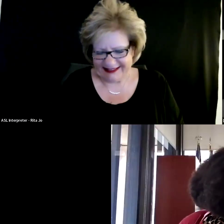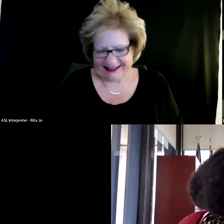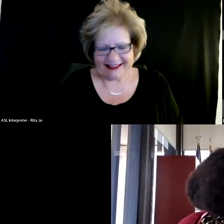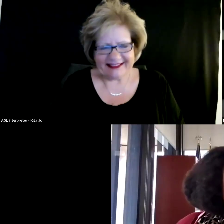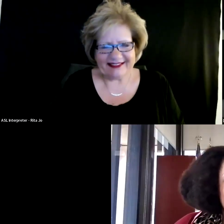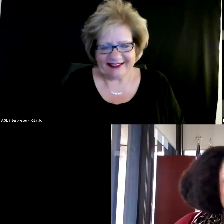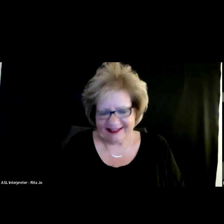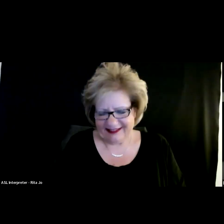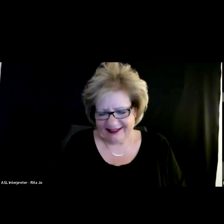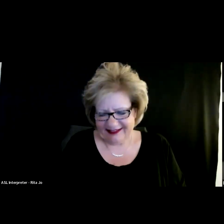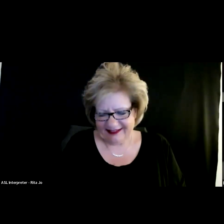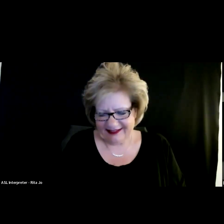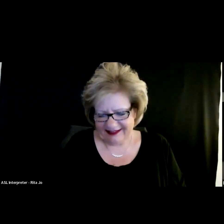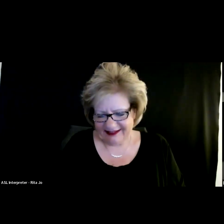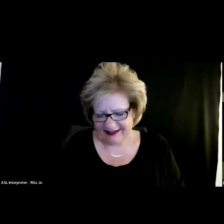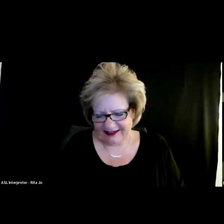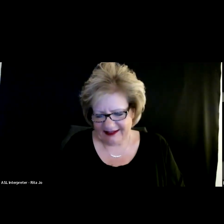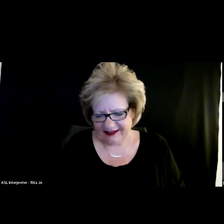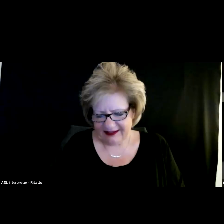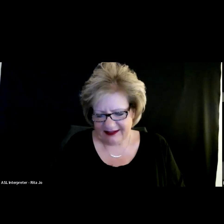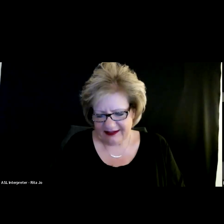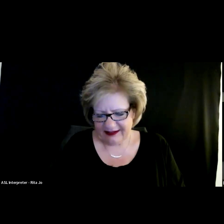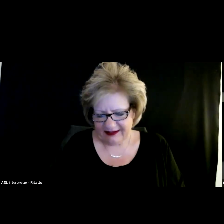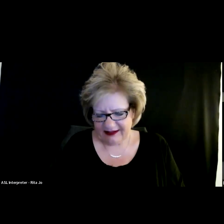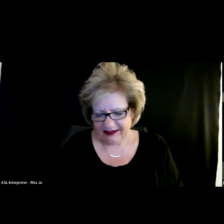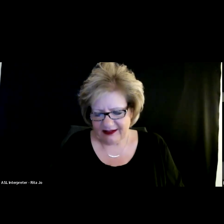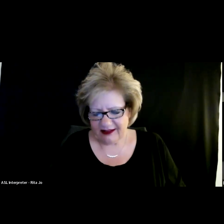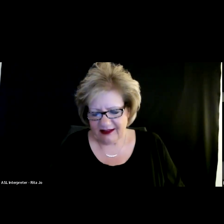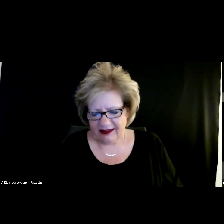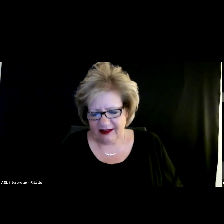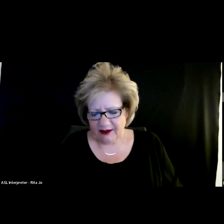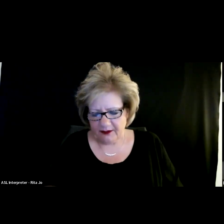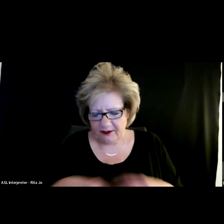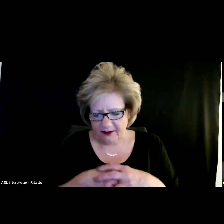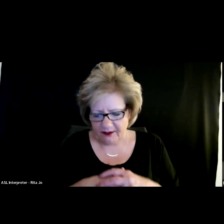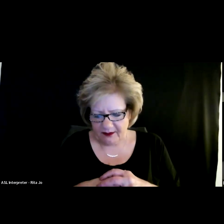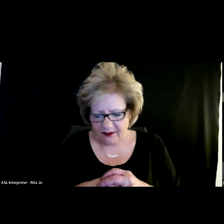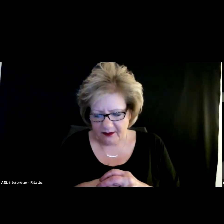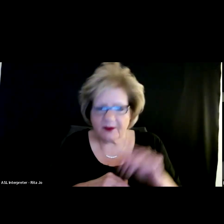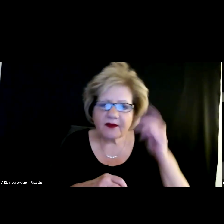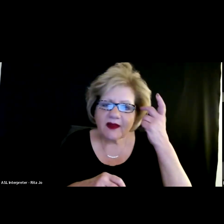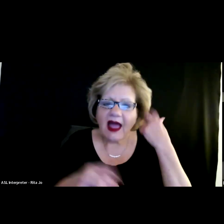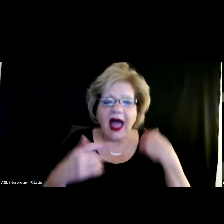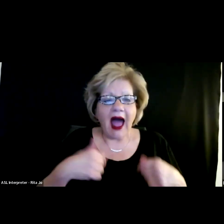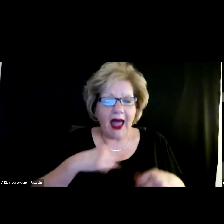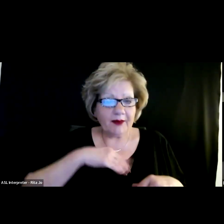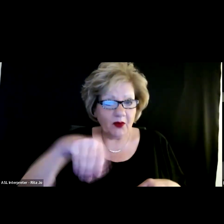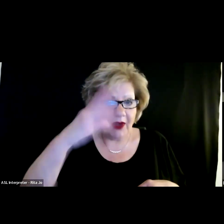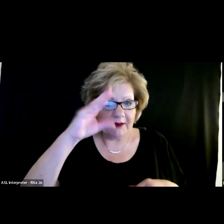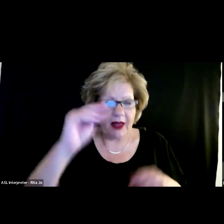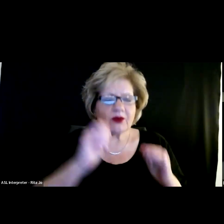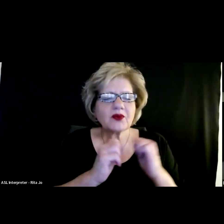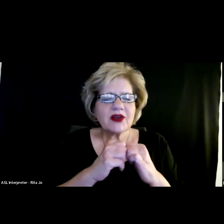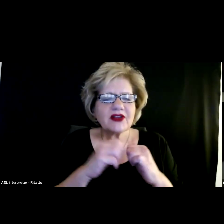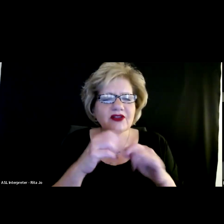Right. Thank you. My name is Daniel Keene, and describe myself. I'm a white male with short brown hair, and today I'm wearing a